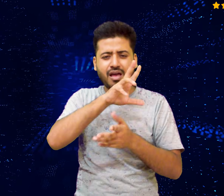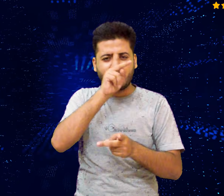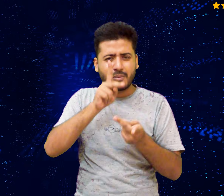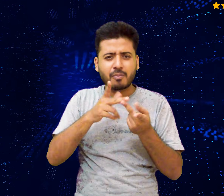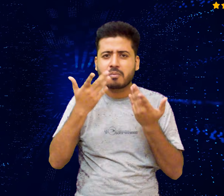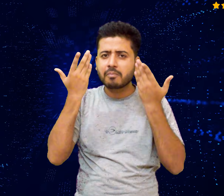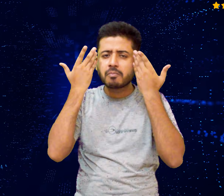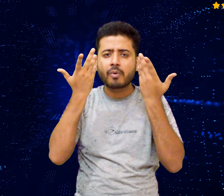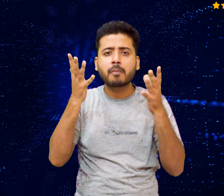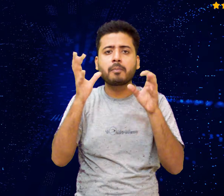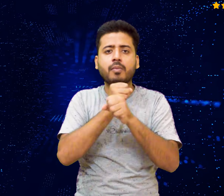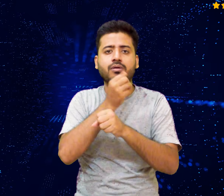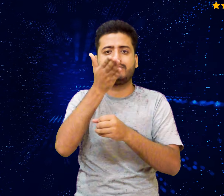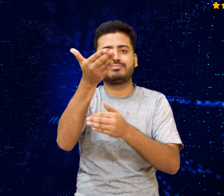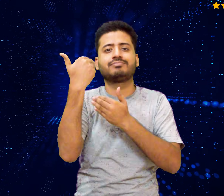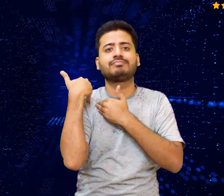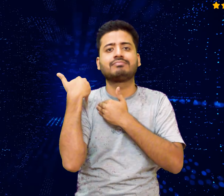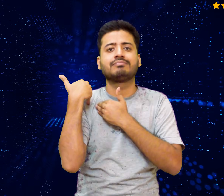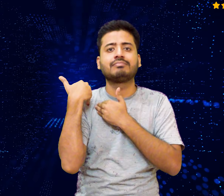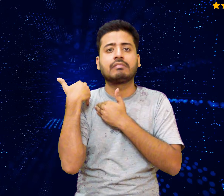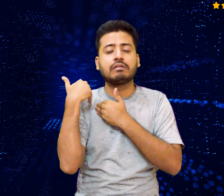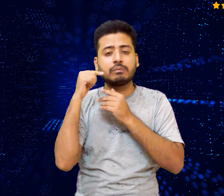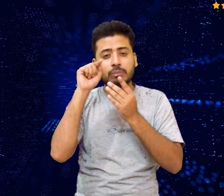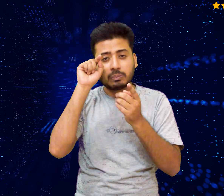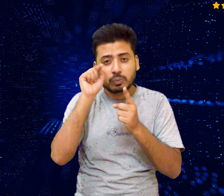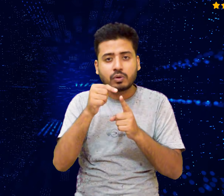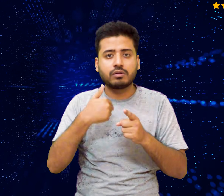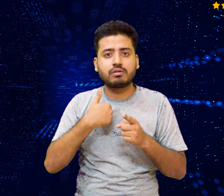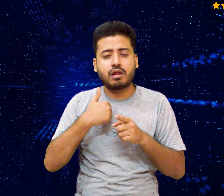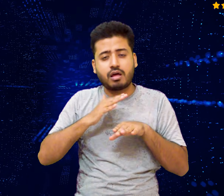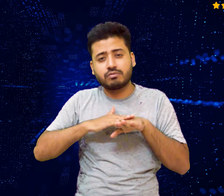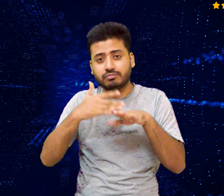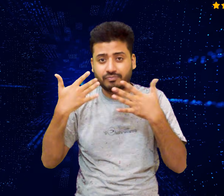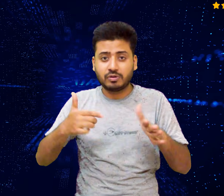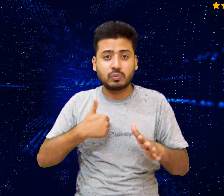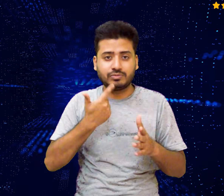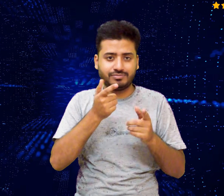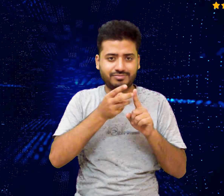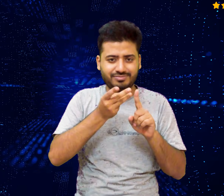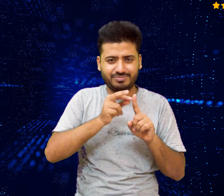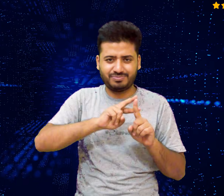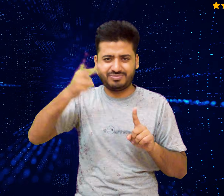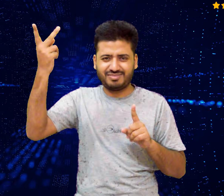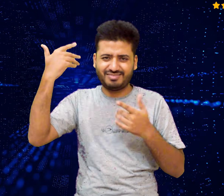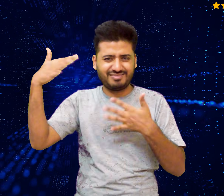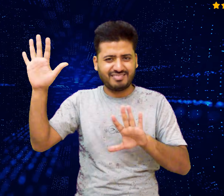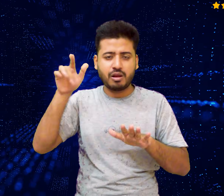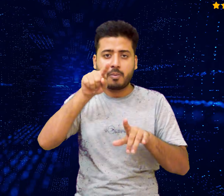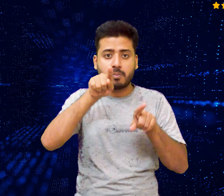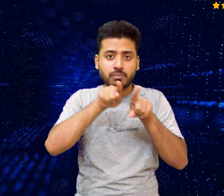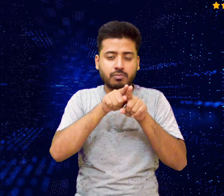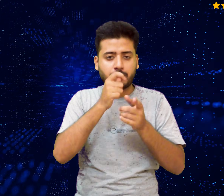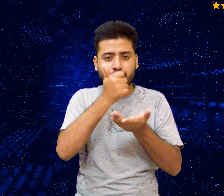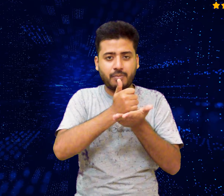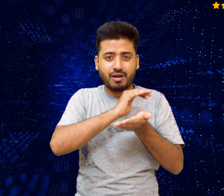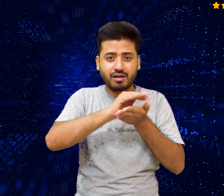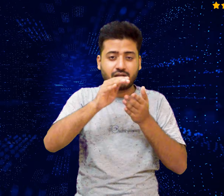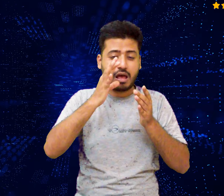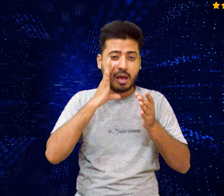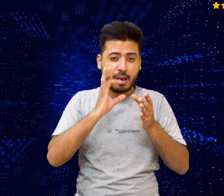messages. If you receive texts about account changes, password resets, or two-factor authentication codes you didn't request, an attacker